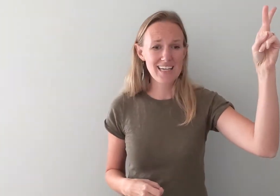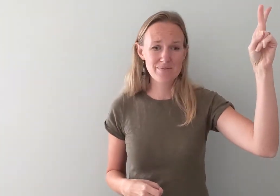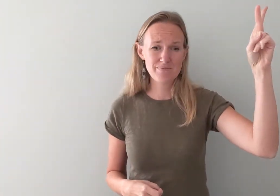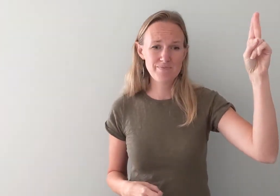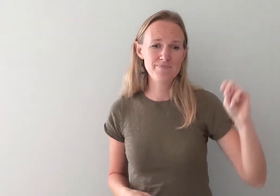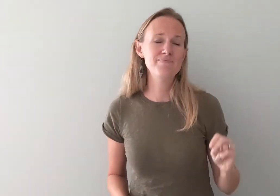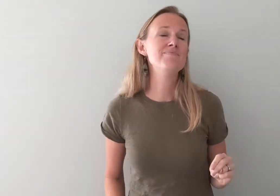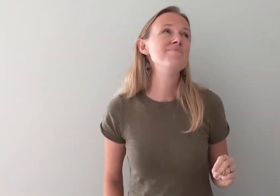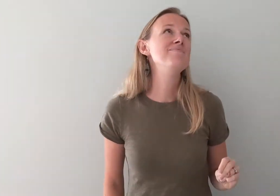sky,